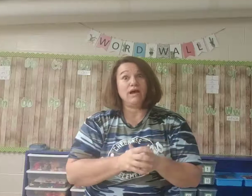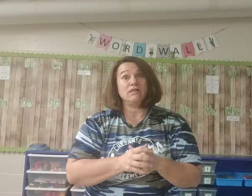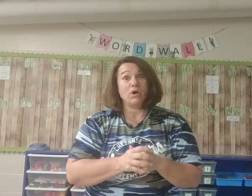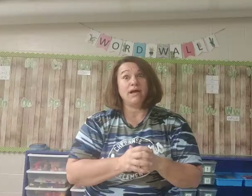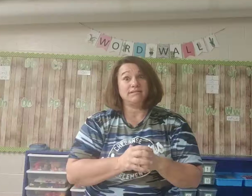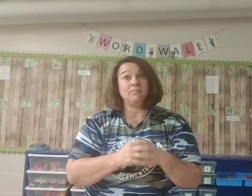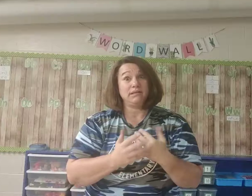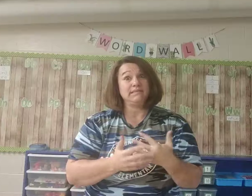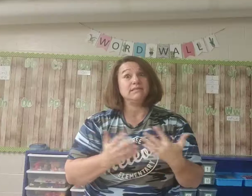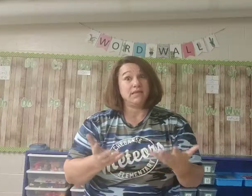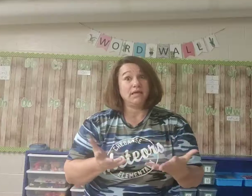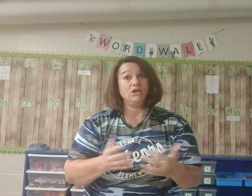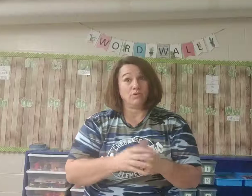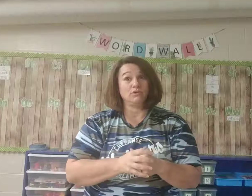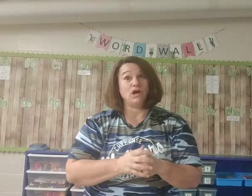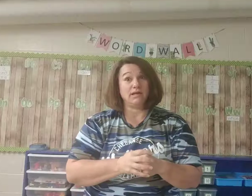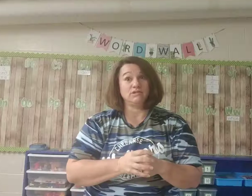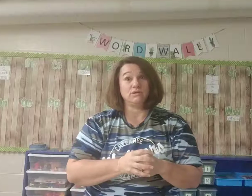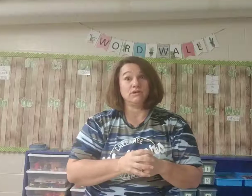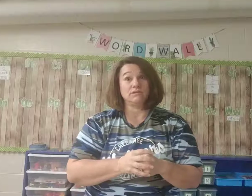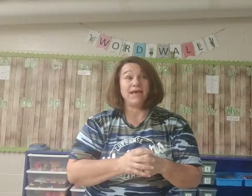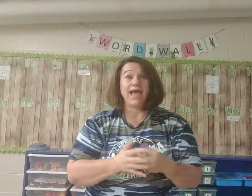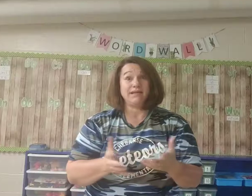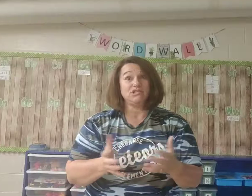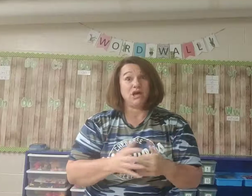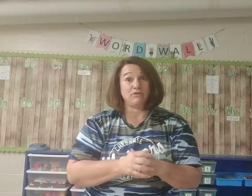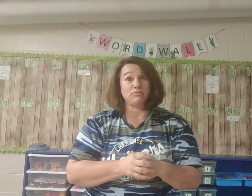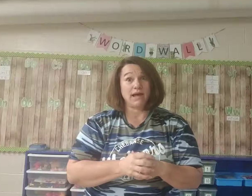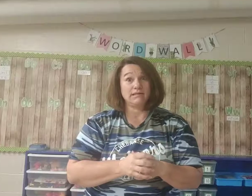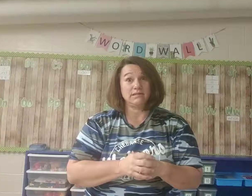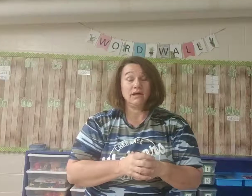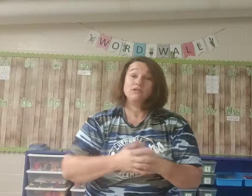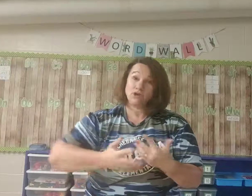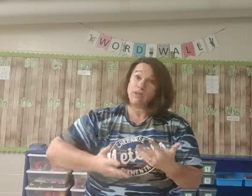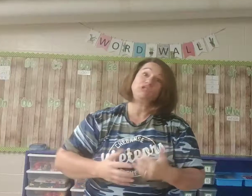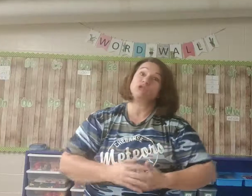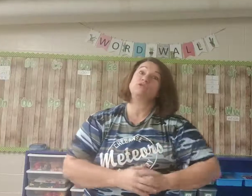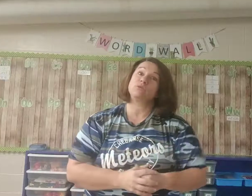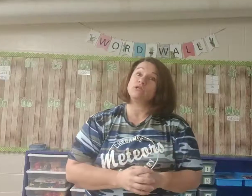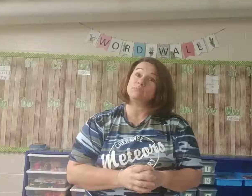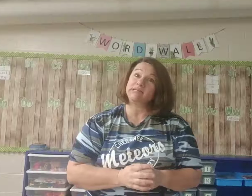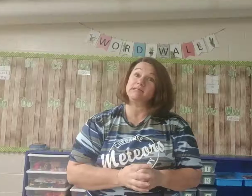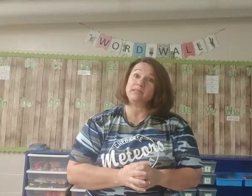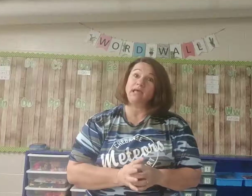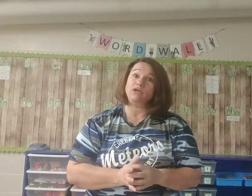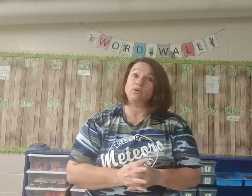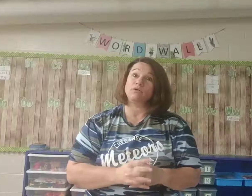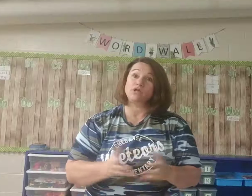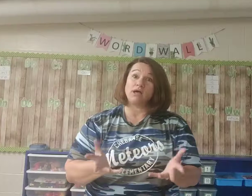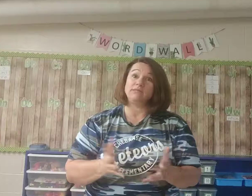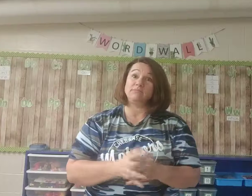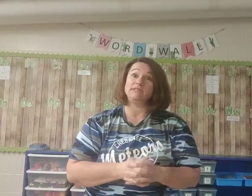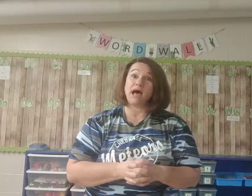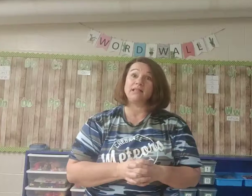all know how to say please and thank you when we're talking to adults and each other, right? So we should use the words please and thank you when we're talking to Miss Holly